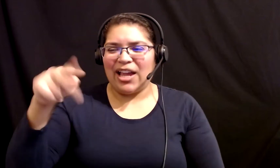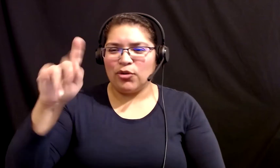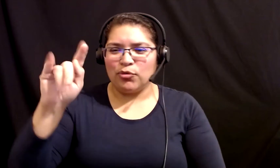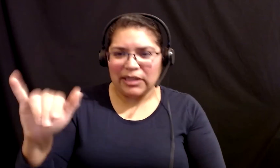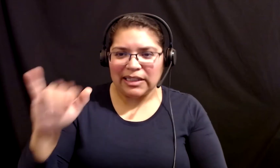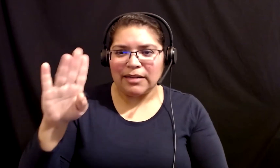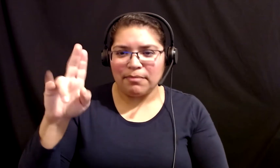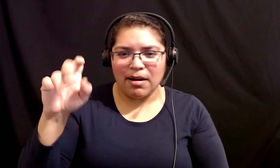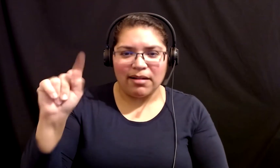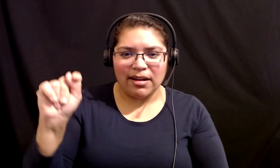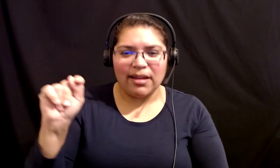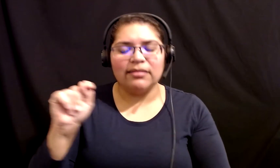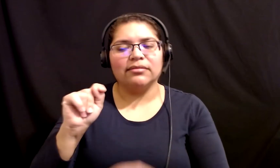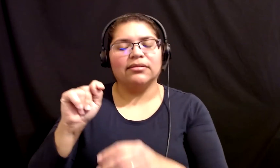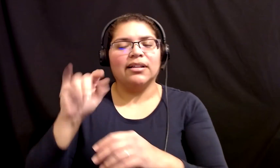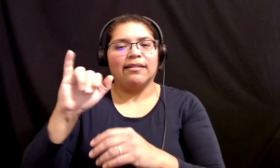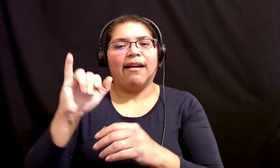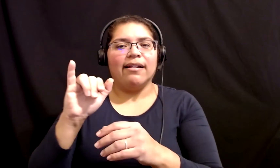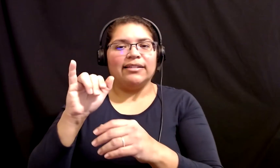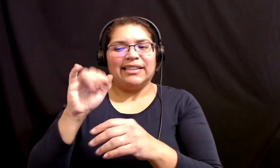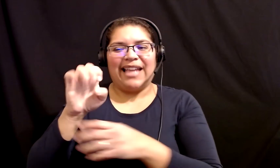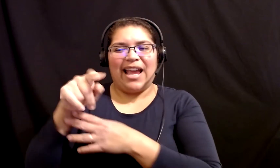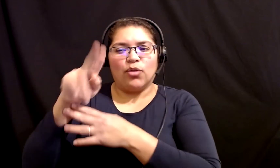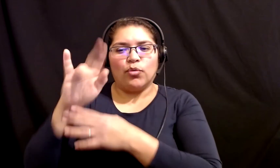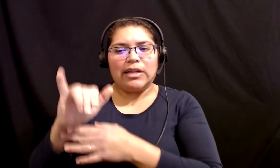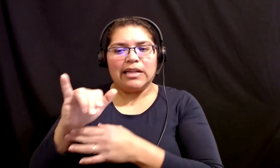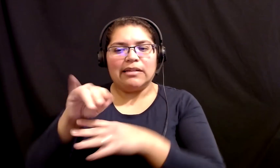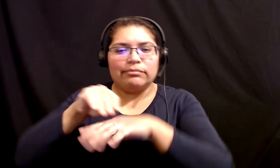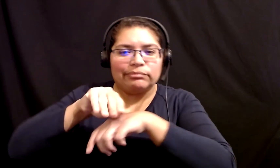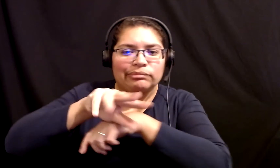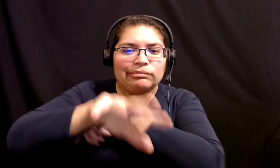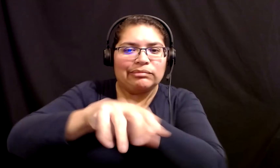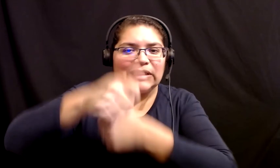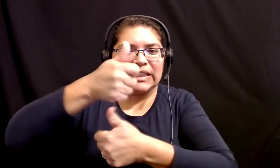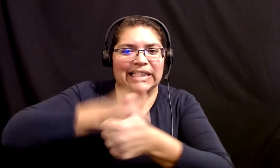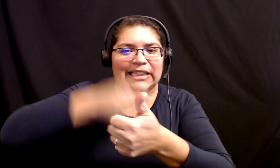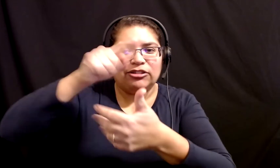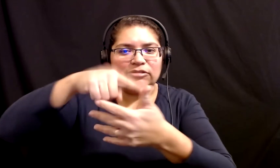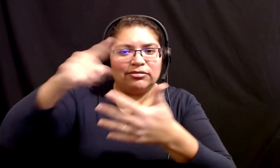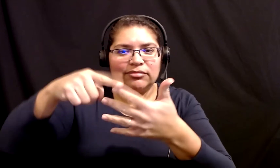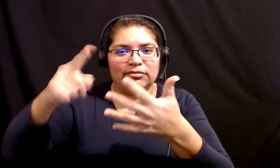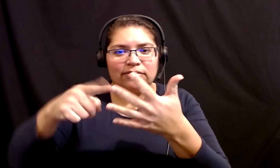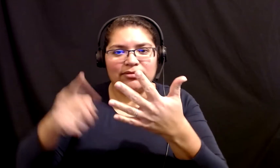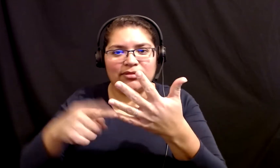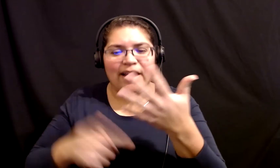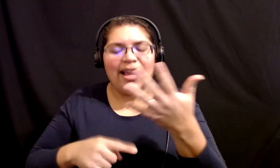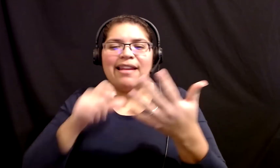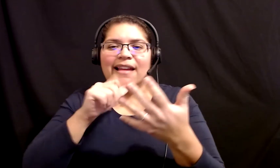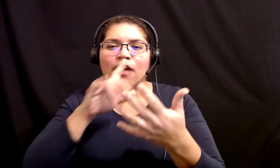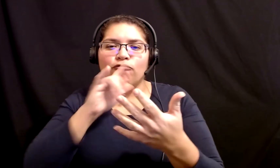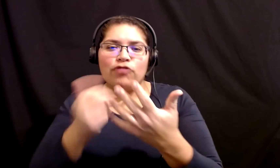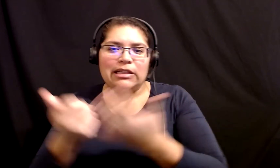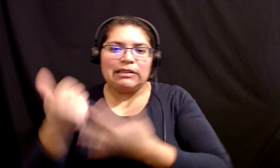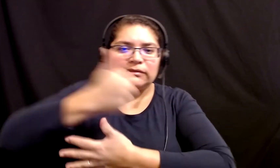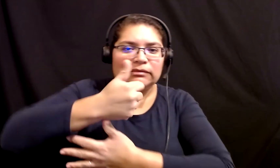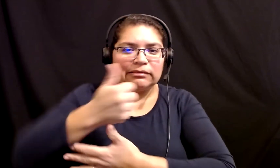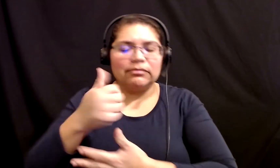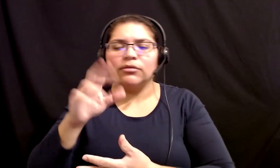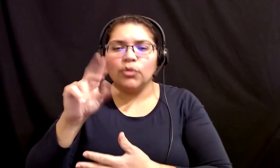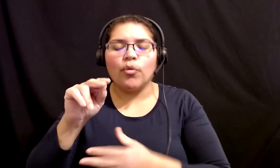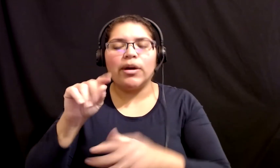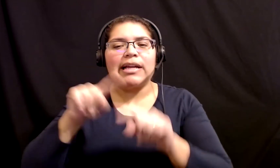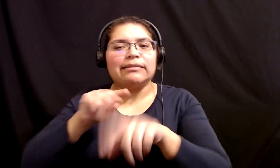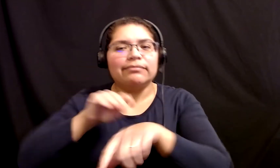pours into each bucket. I just want to make sure you understand that, as opposed to overriding it. It just